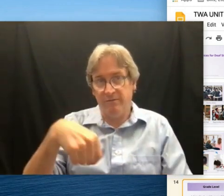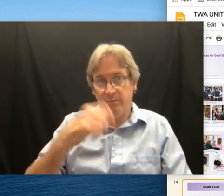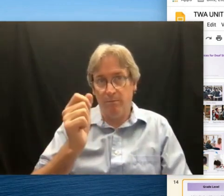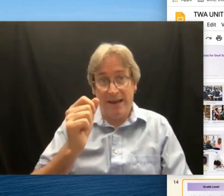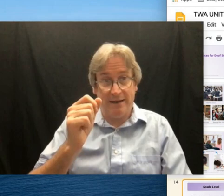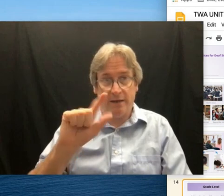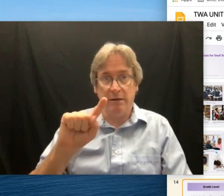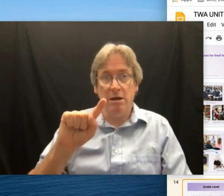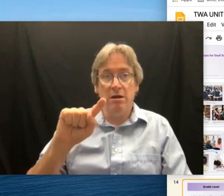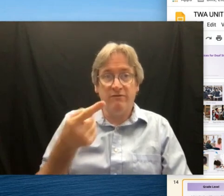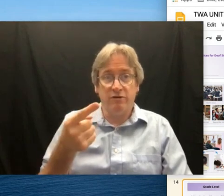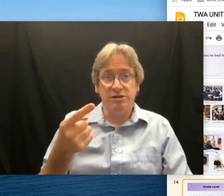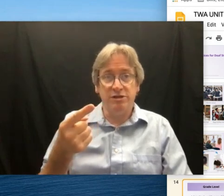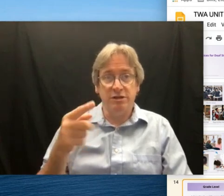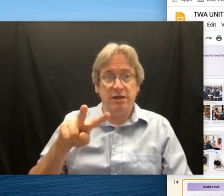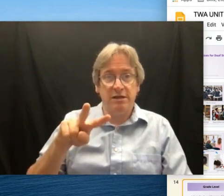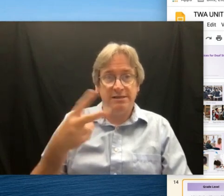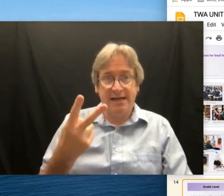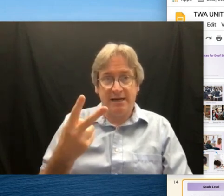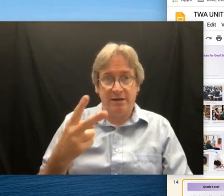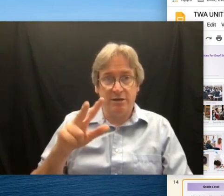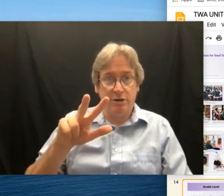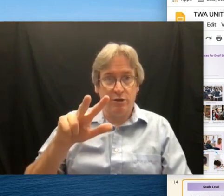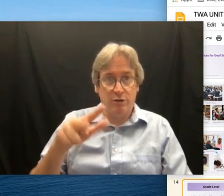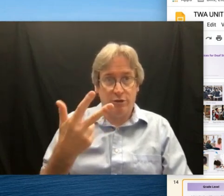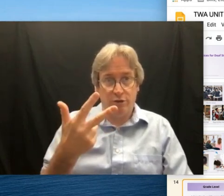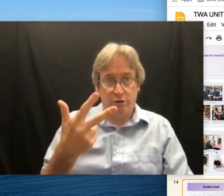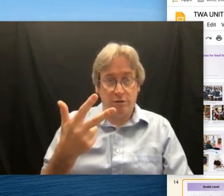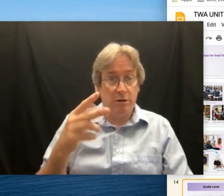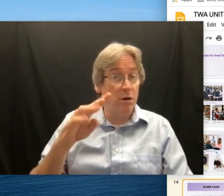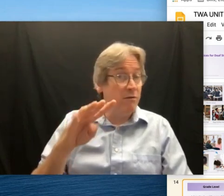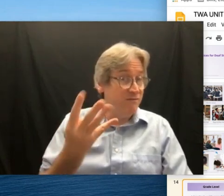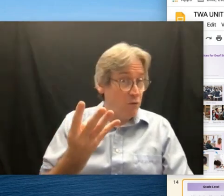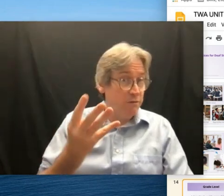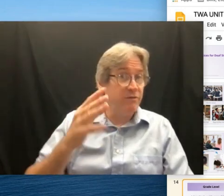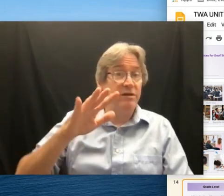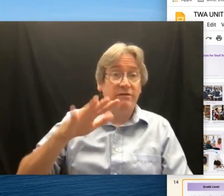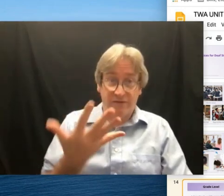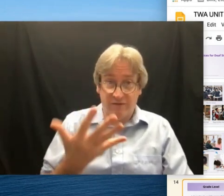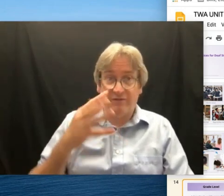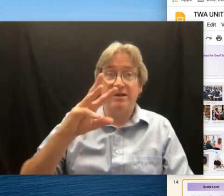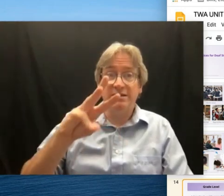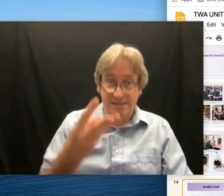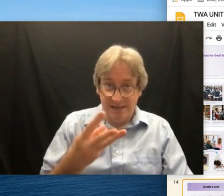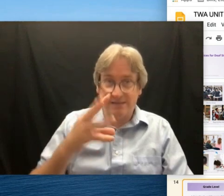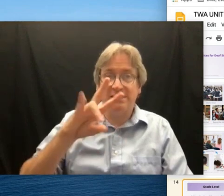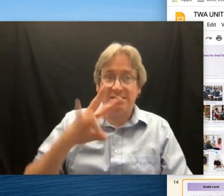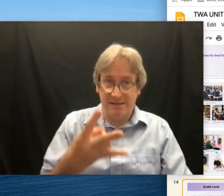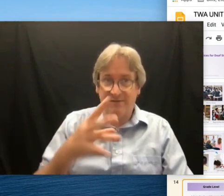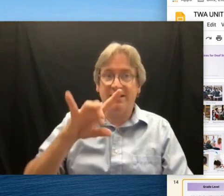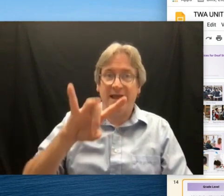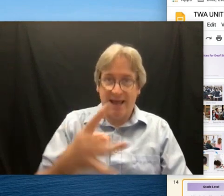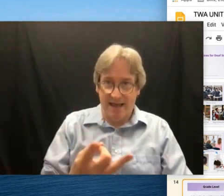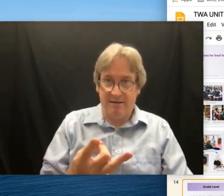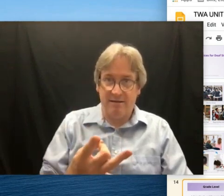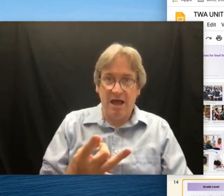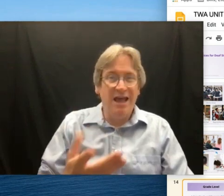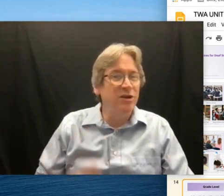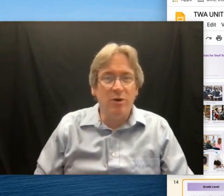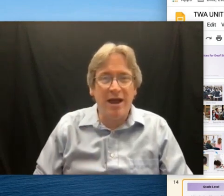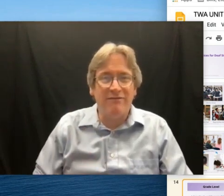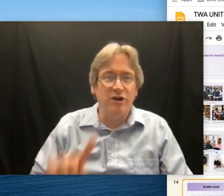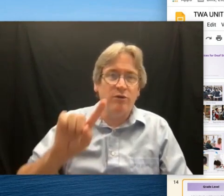isn't bending. First, second, third, fourth, fifth, sixth, seventh,